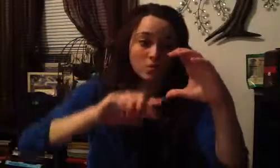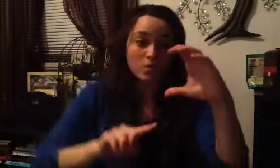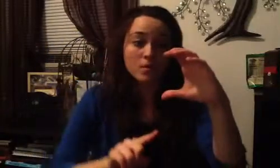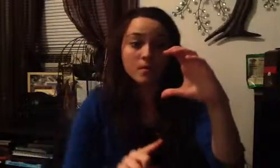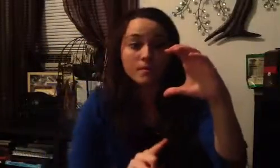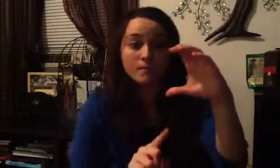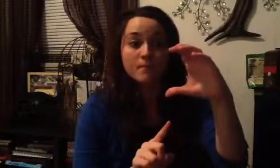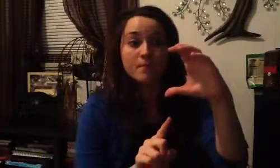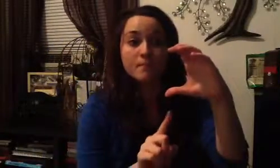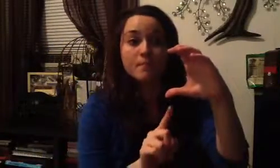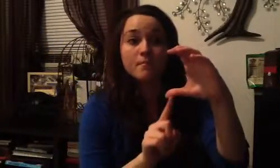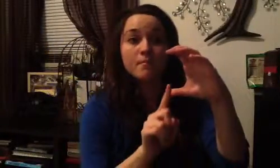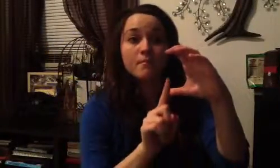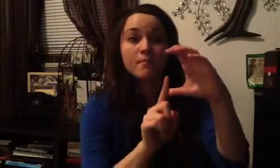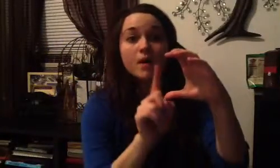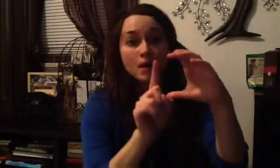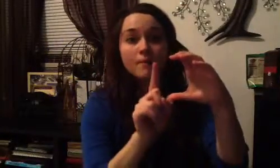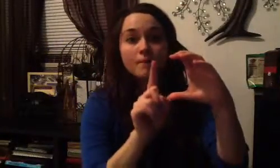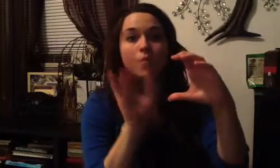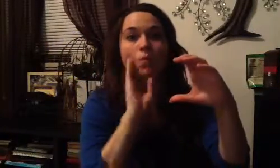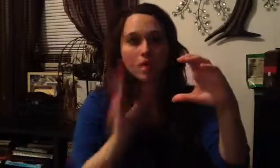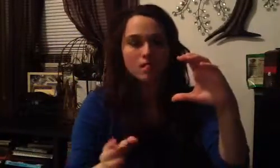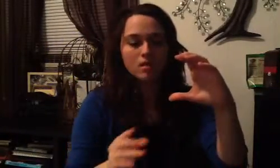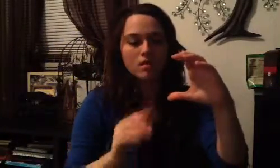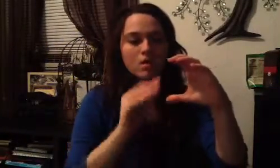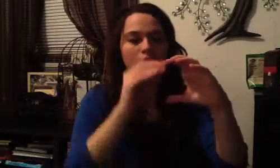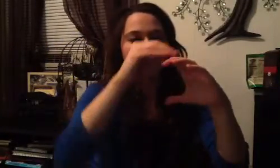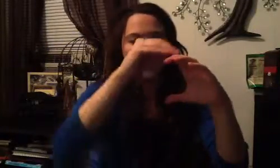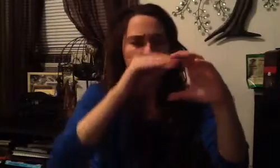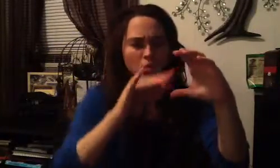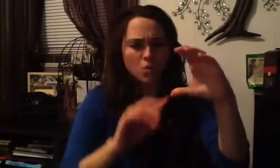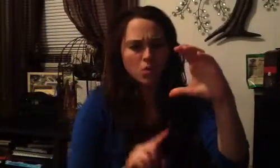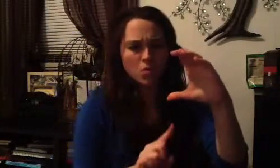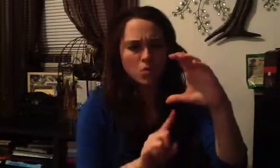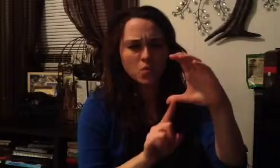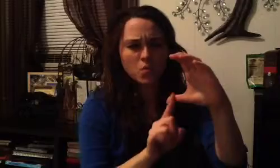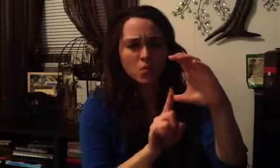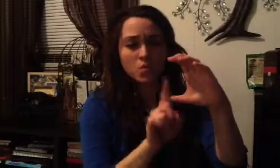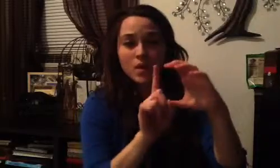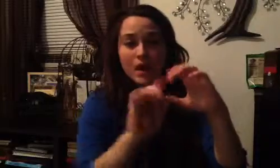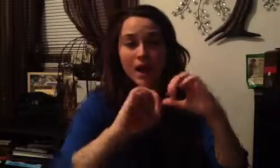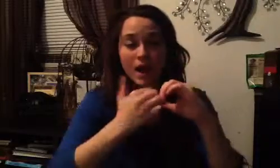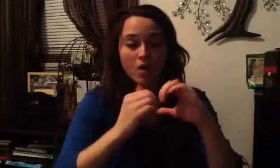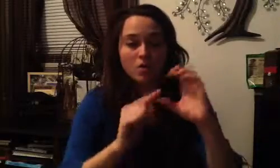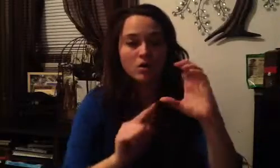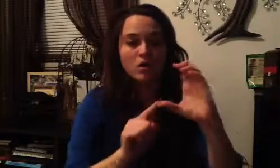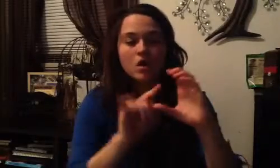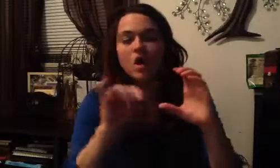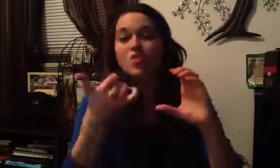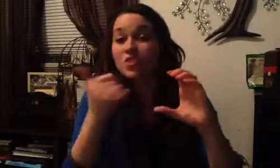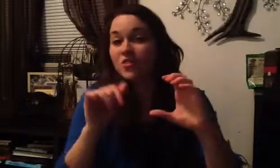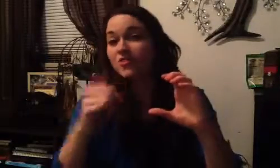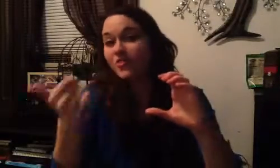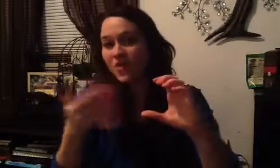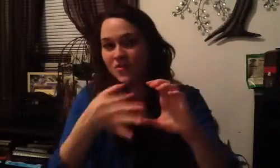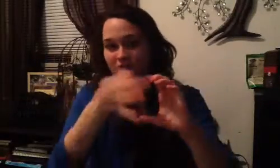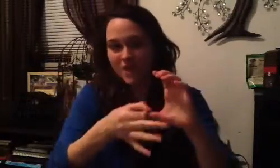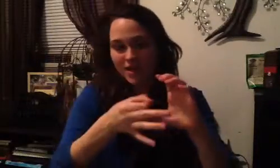from inferior to superior. And that blood is going to go through a valve here